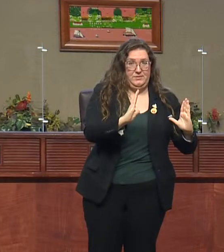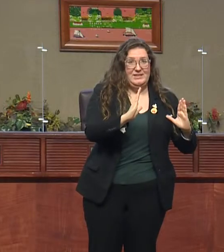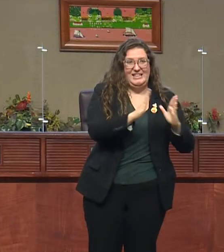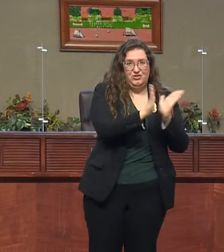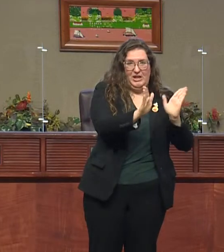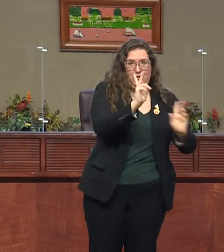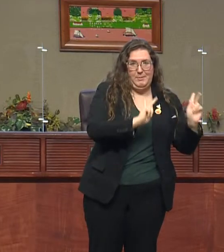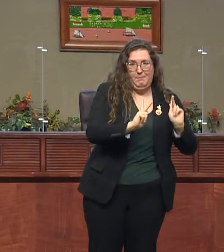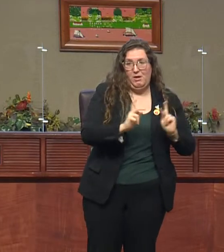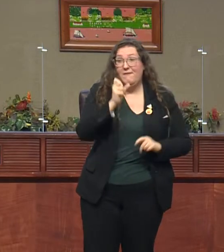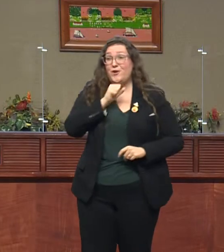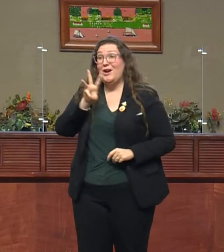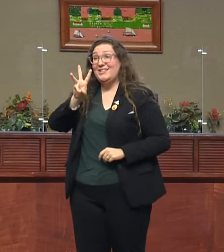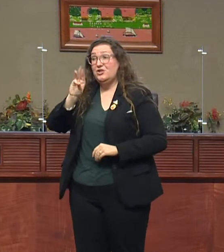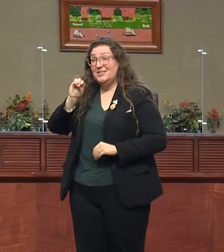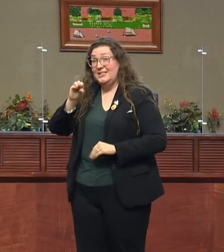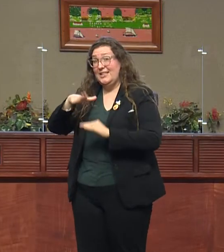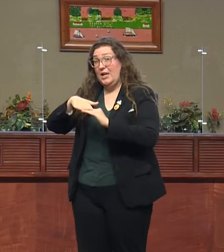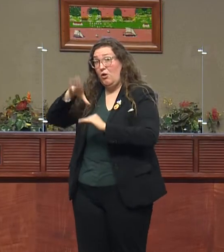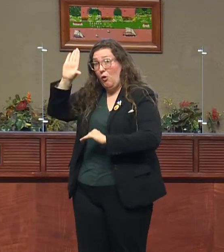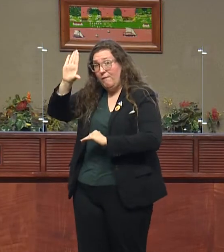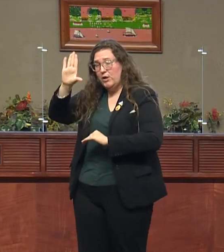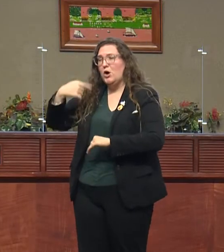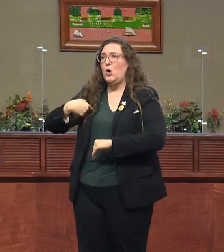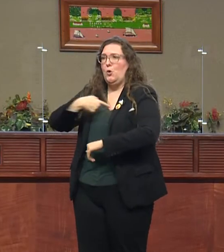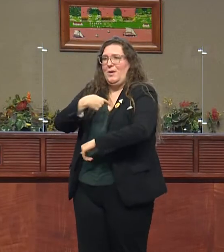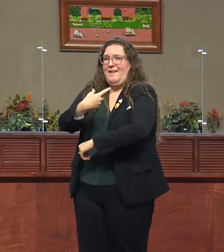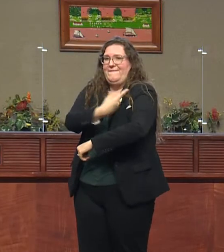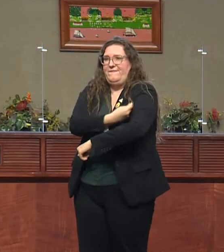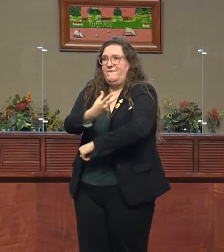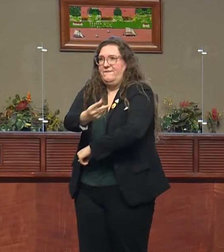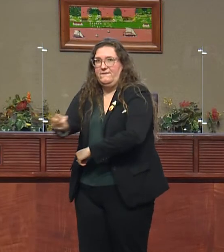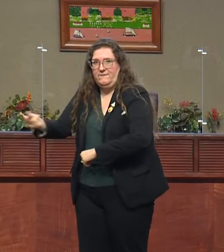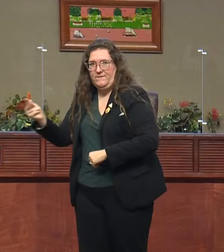have given, administered